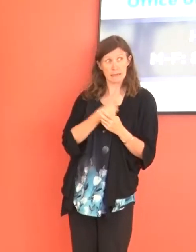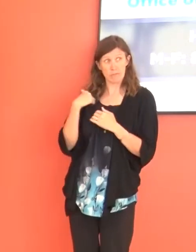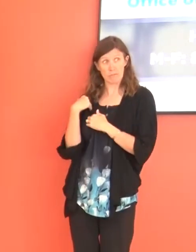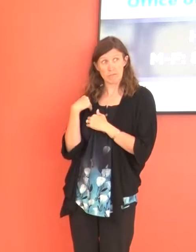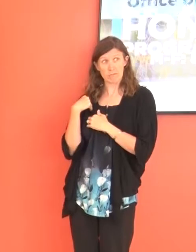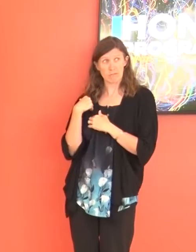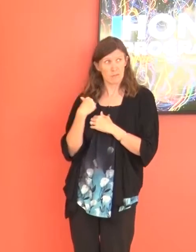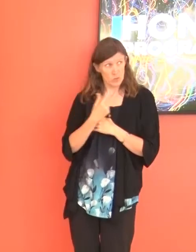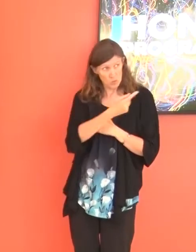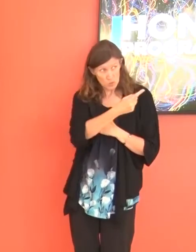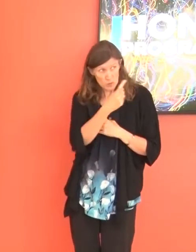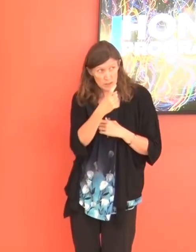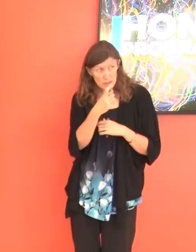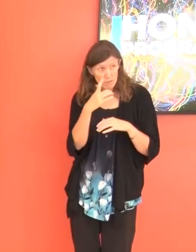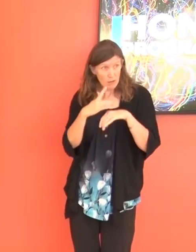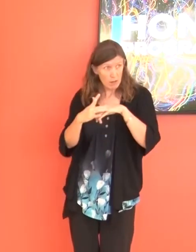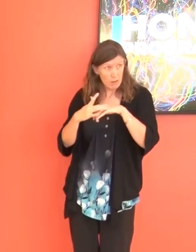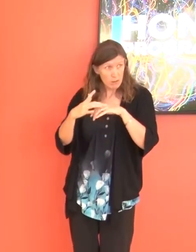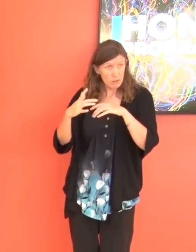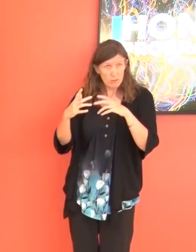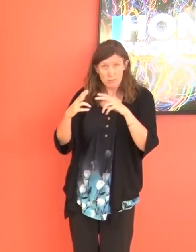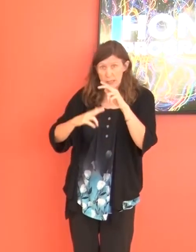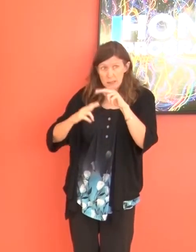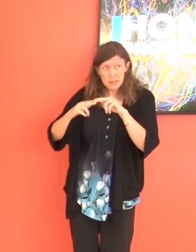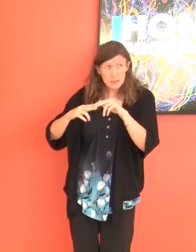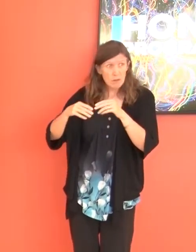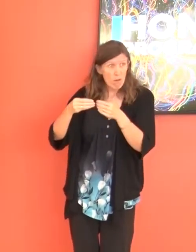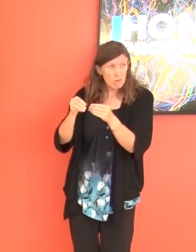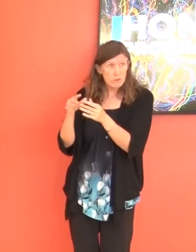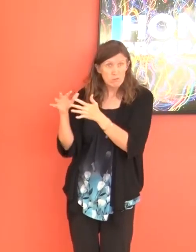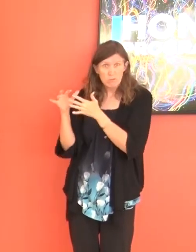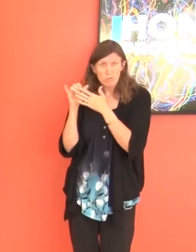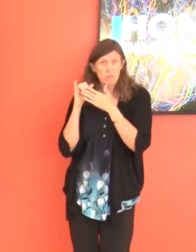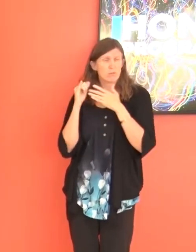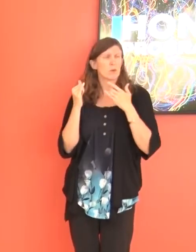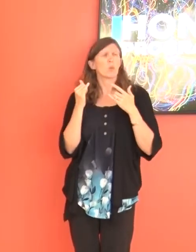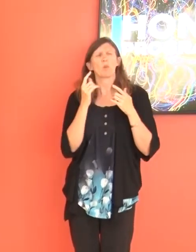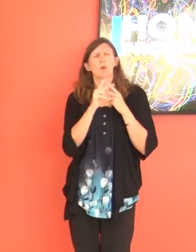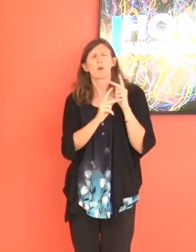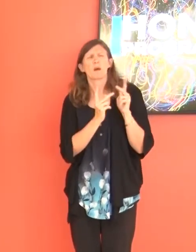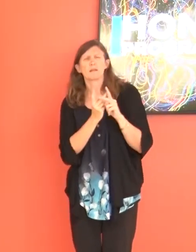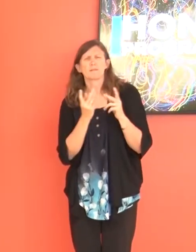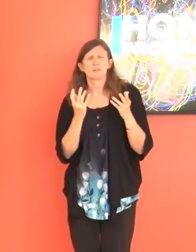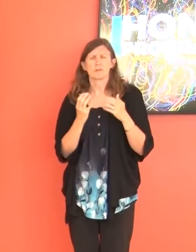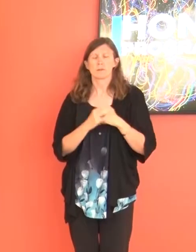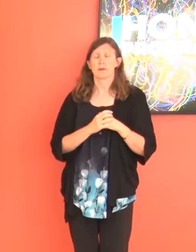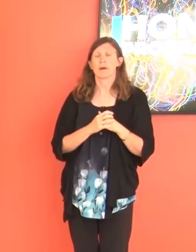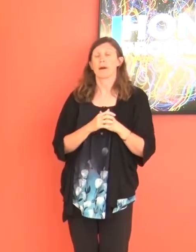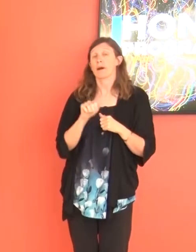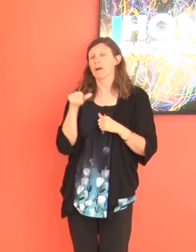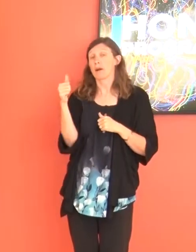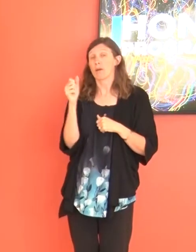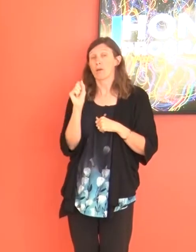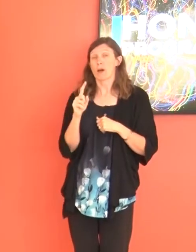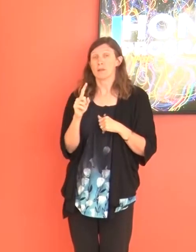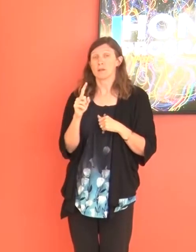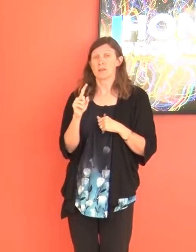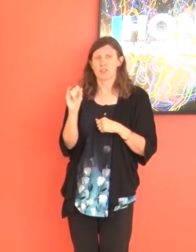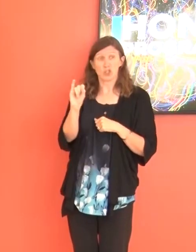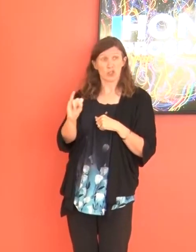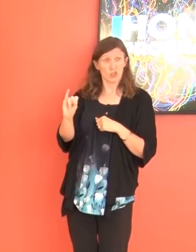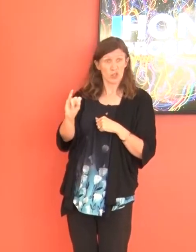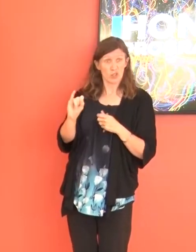much space do they need, and what's it going to look like, and what type of service? One of the other questions is for the insured